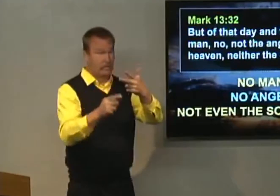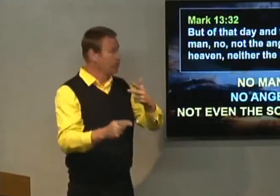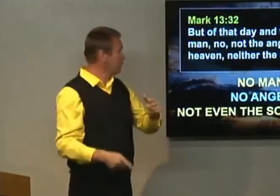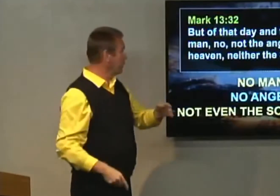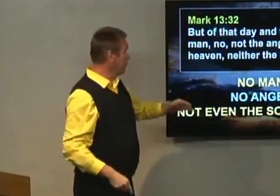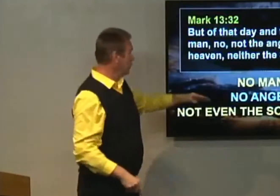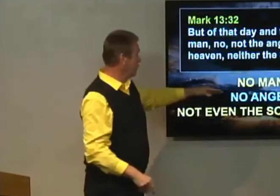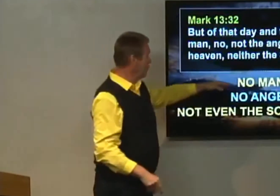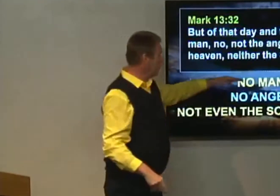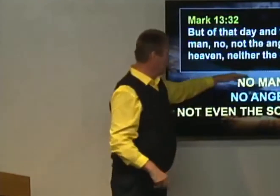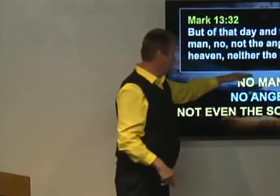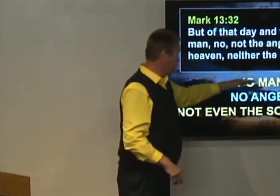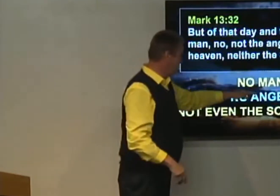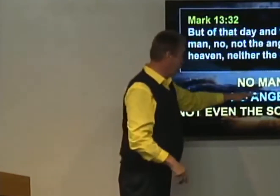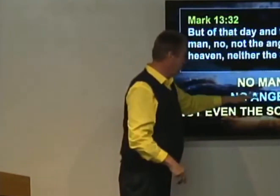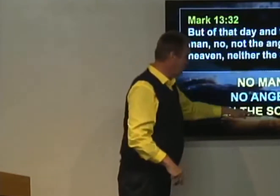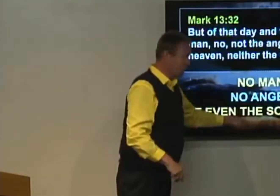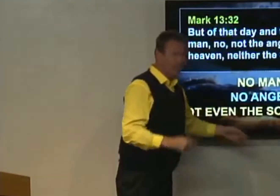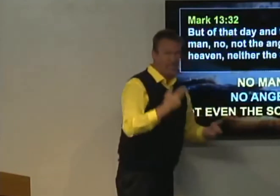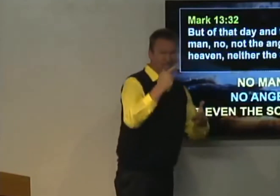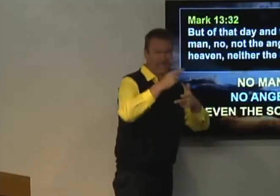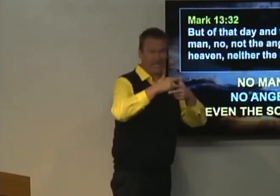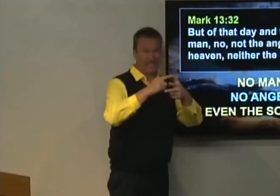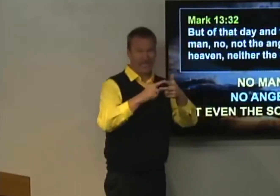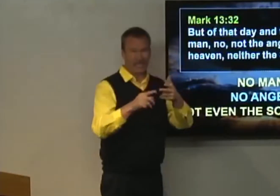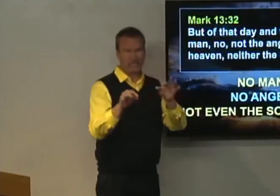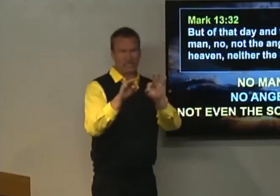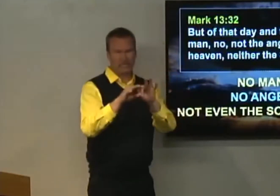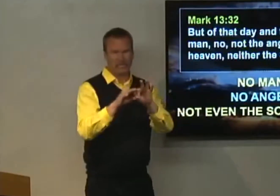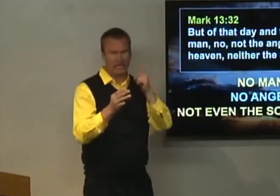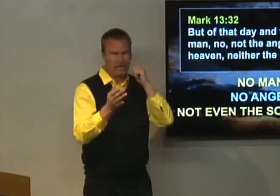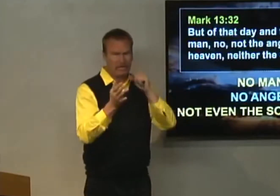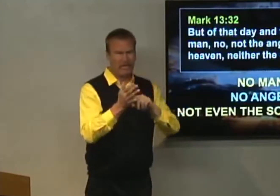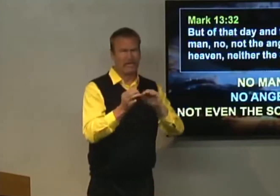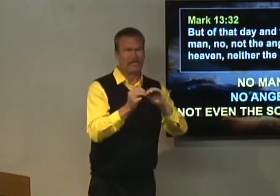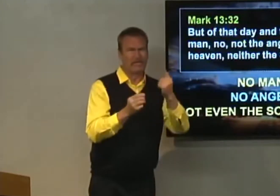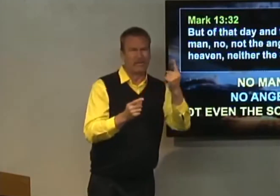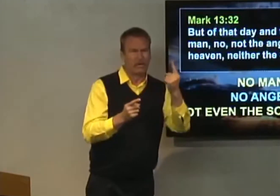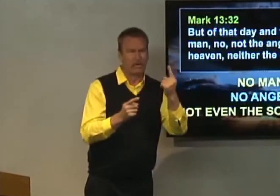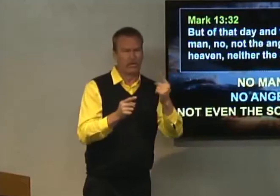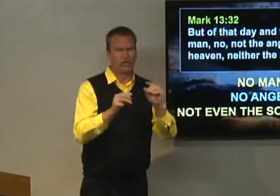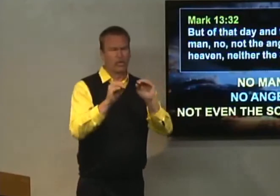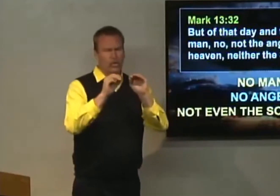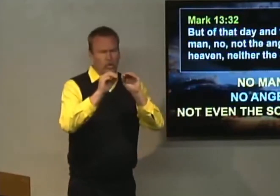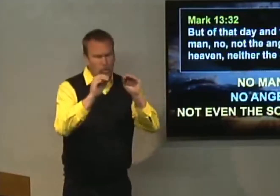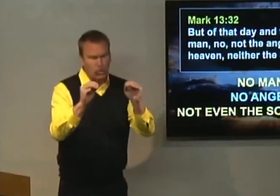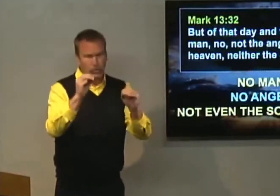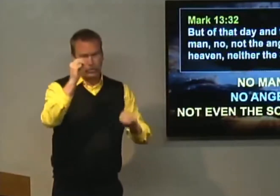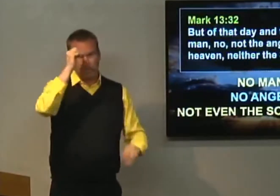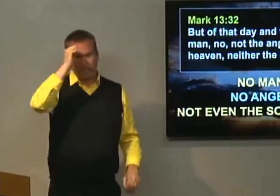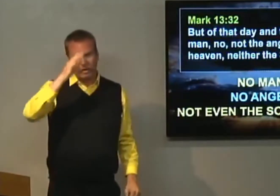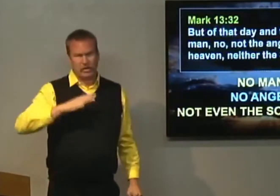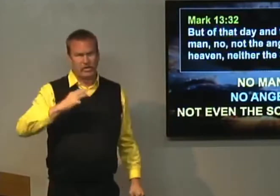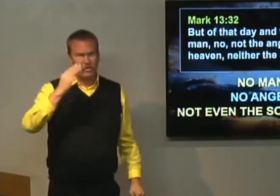So, no man knows, no angel knows, not even the Son of Man knows, and this is something we really got to keep in mind.